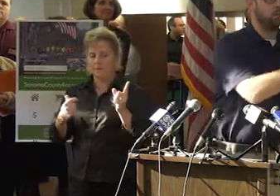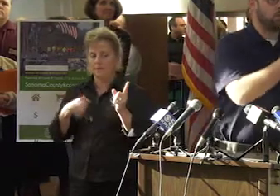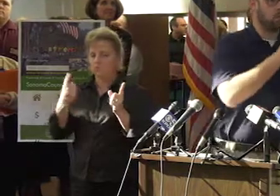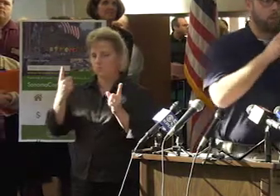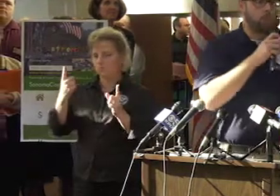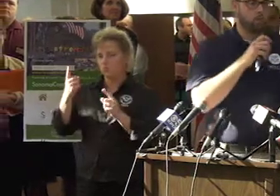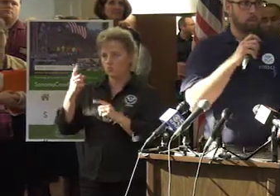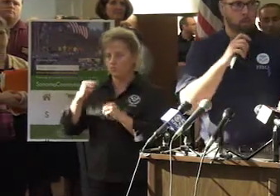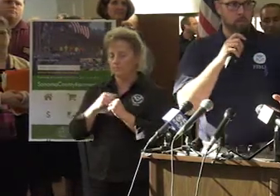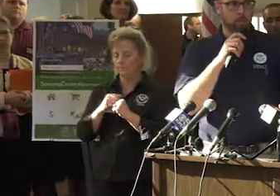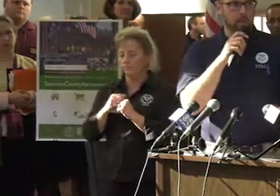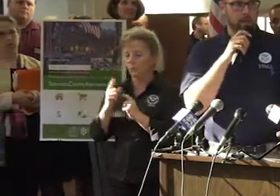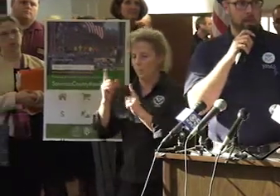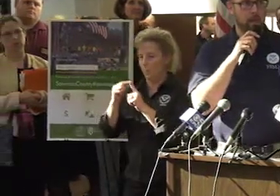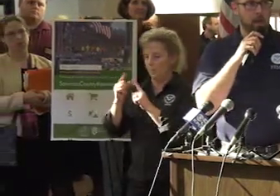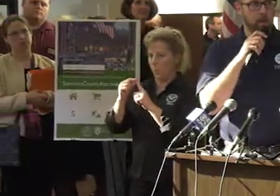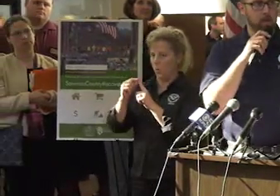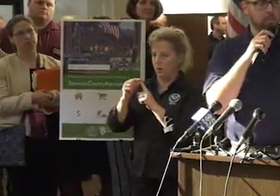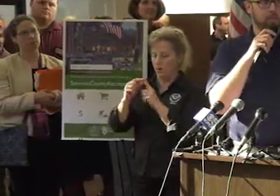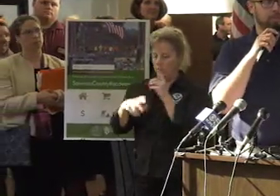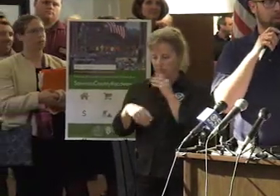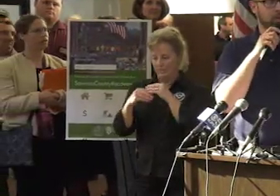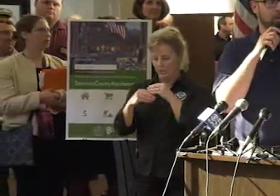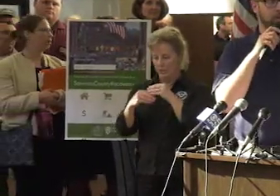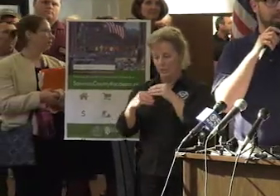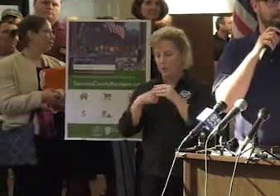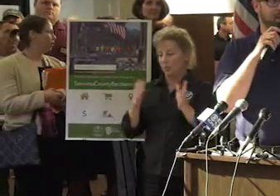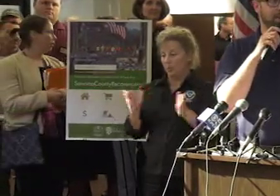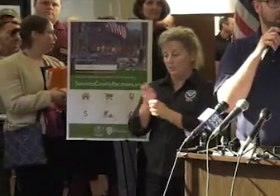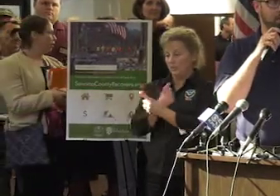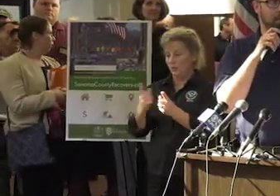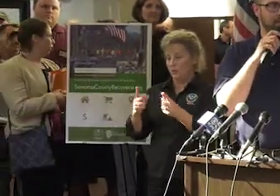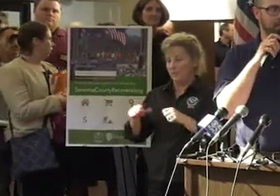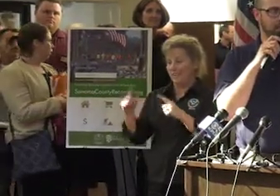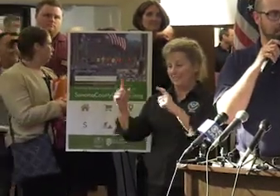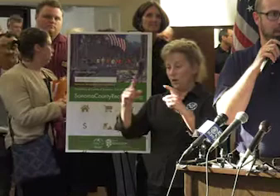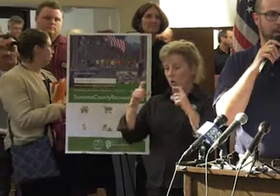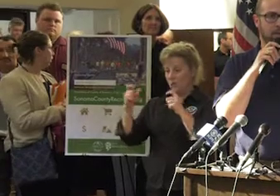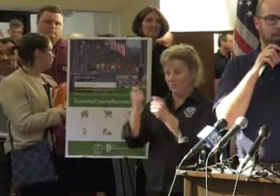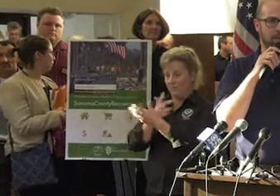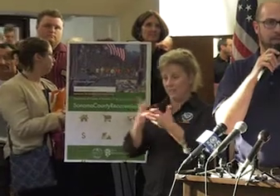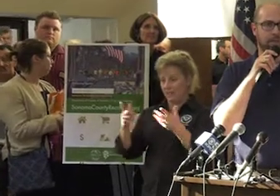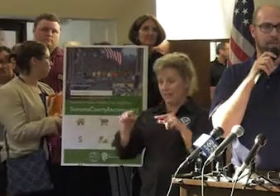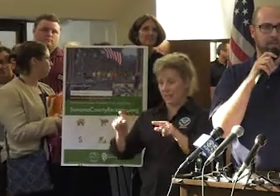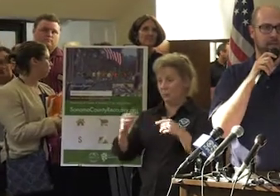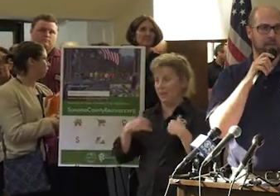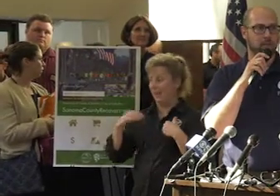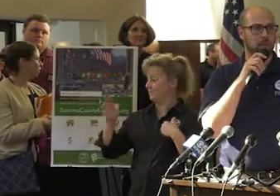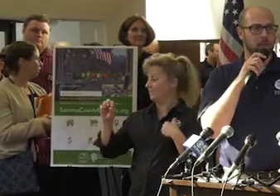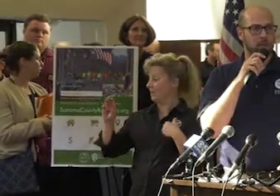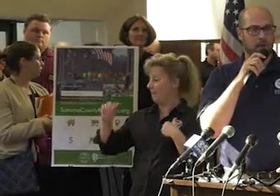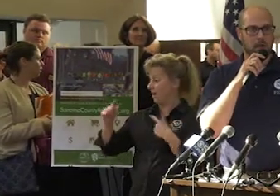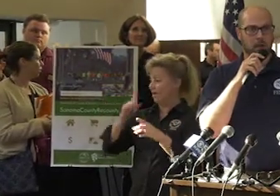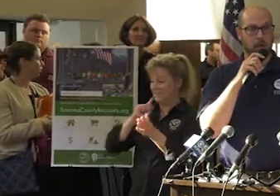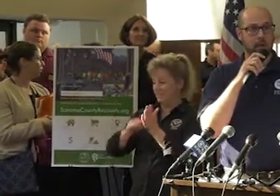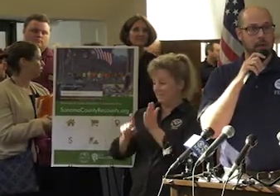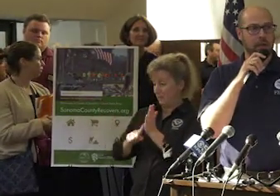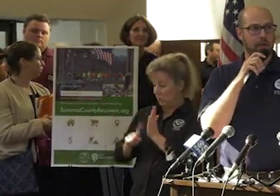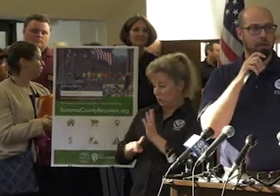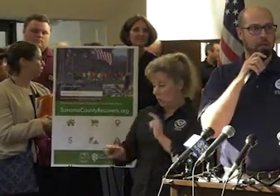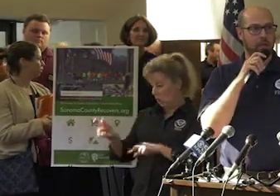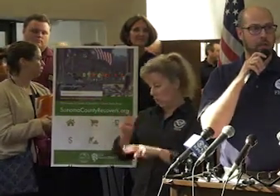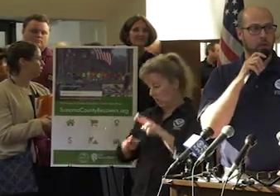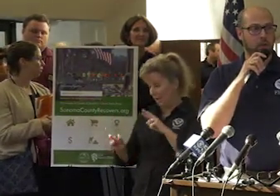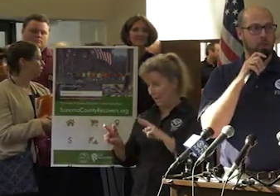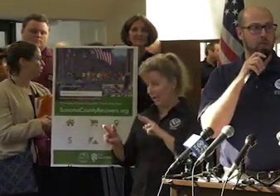just... One more thing, I would also just encourage everybody to take photos of everything. So as we do have FEMA inspectors looking